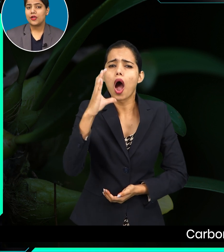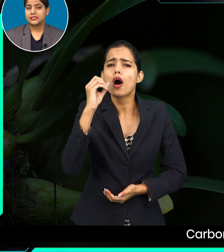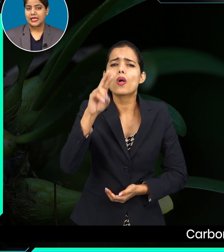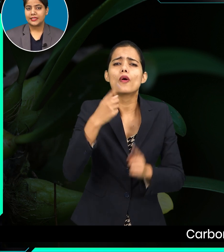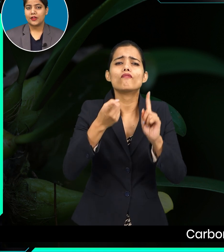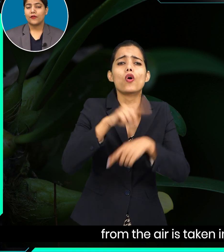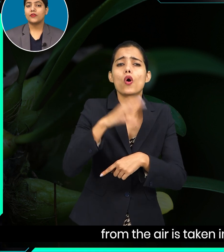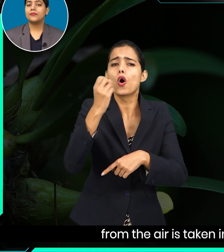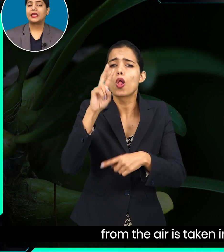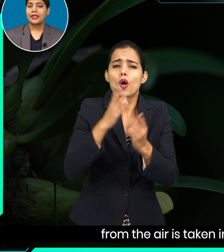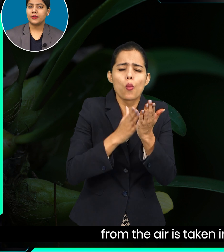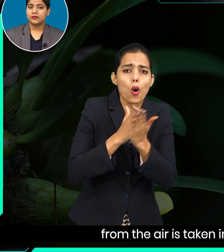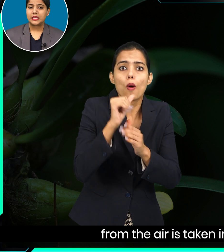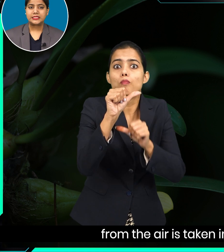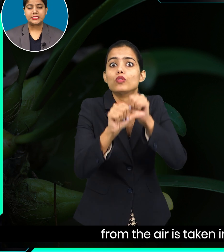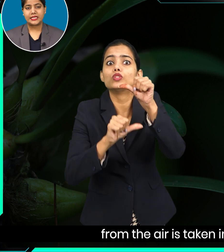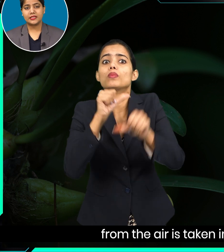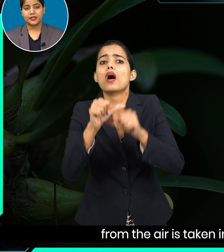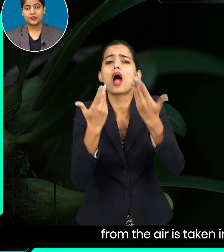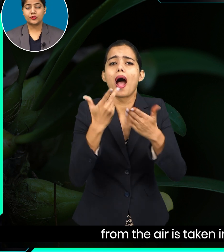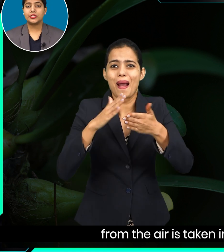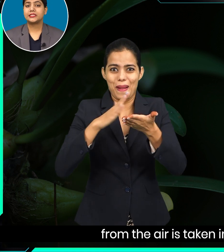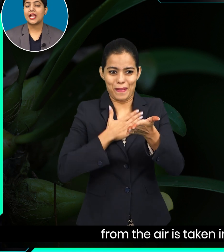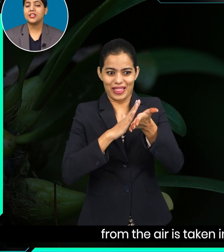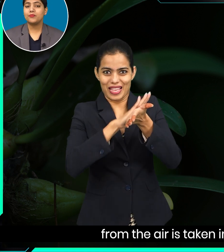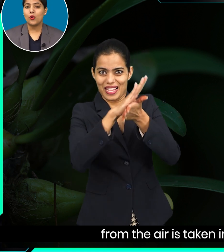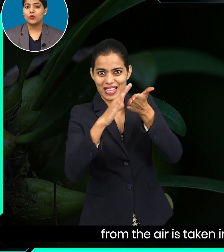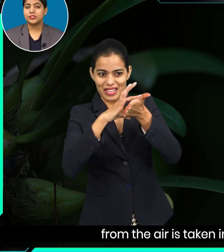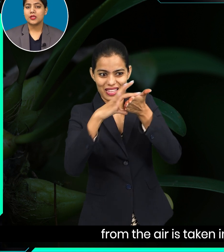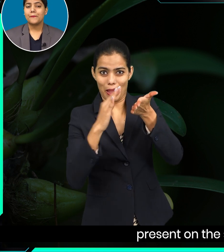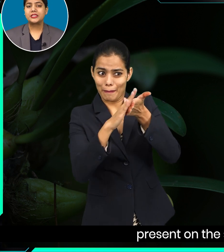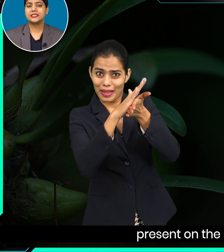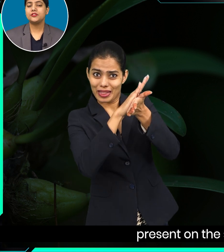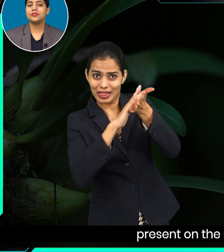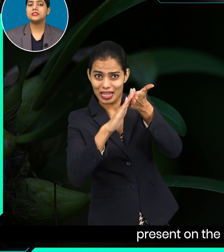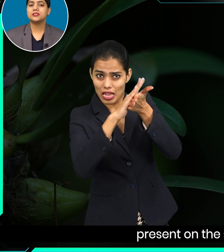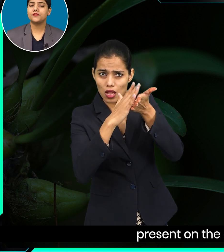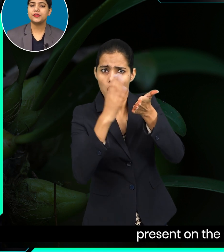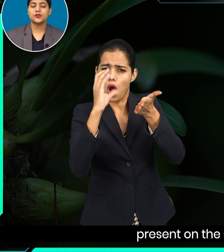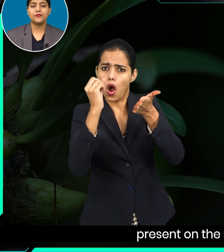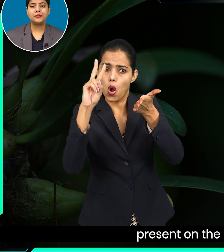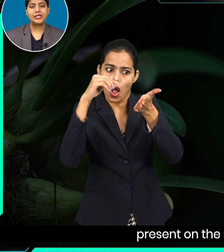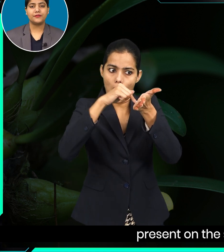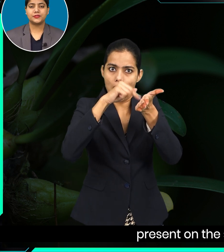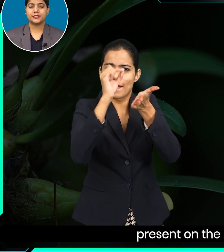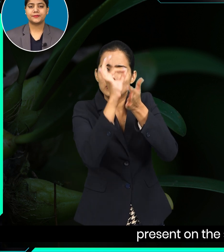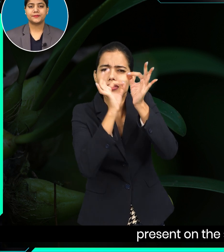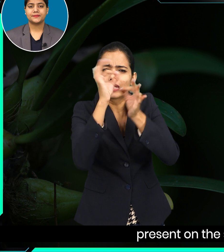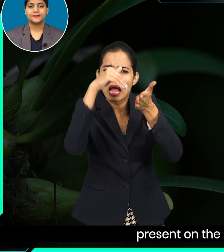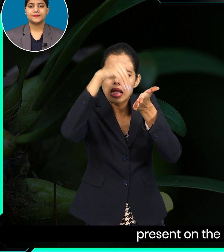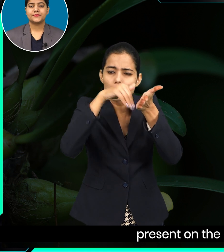Carbon dioxide from the air is taken in through the tiny pores present on the surface of